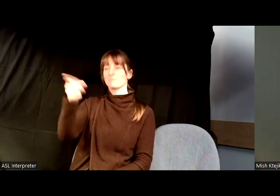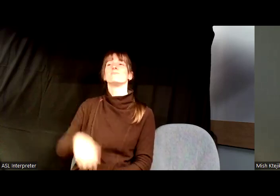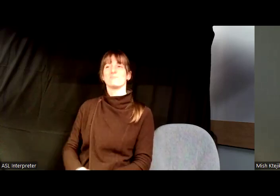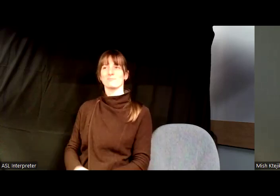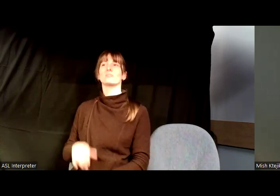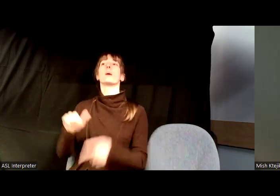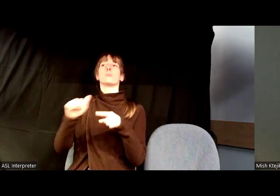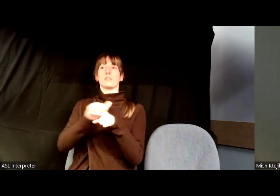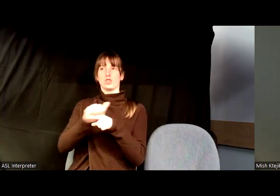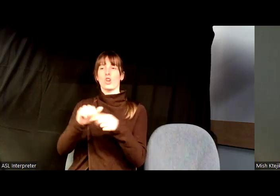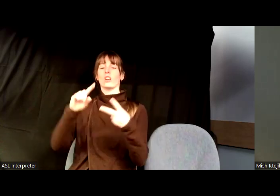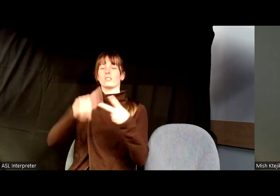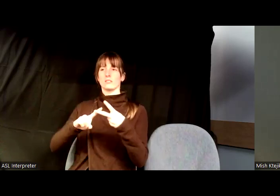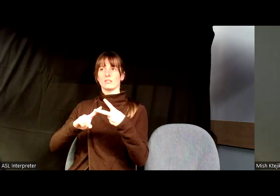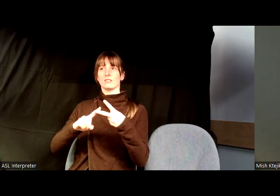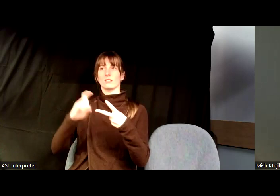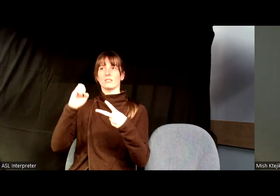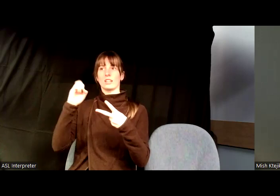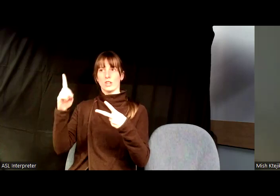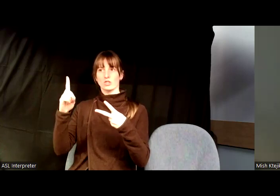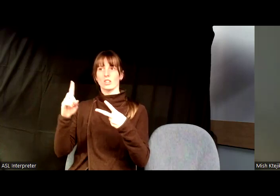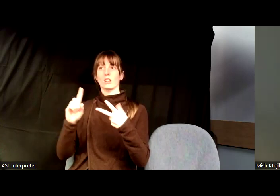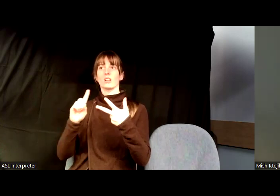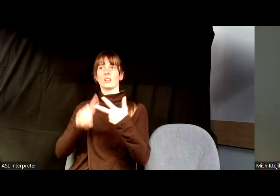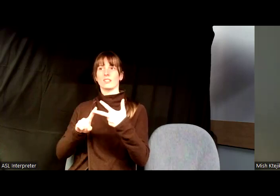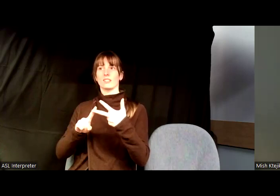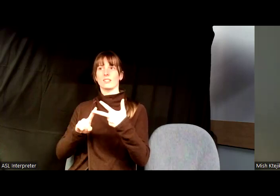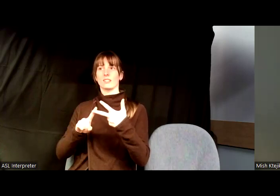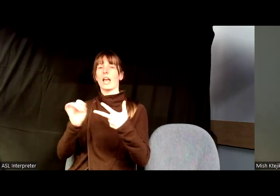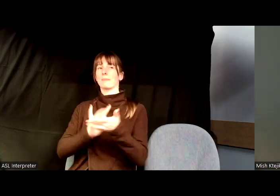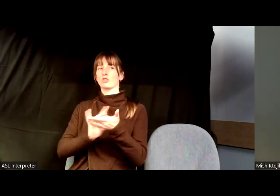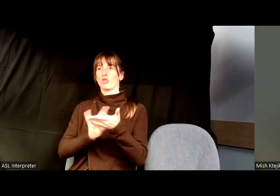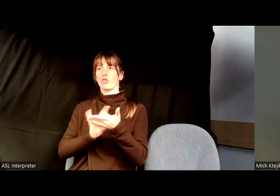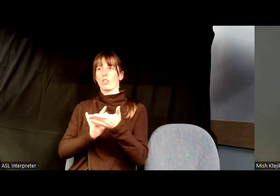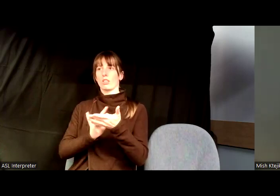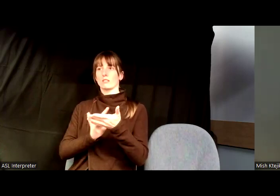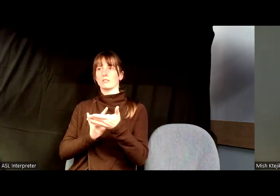yes, that's right. And then the education, and then medical.